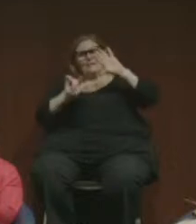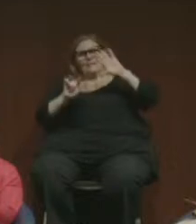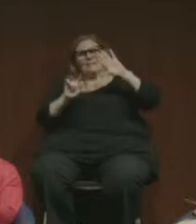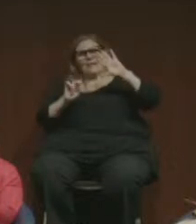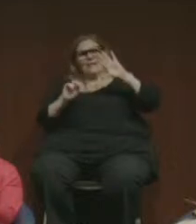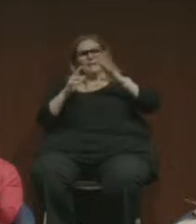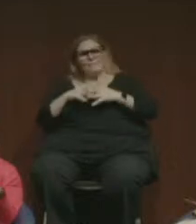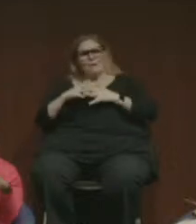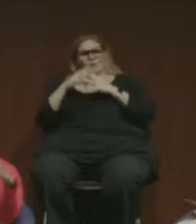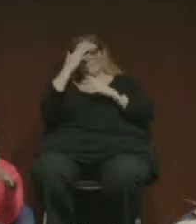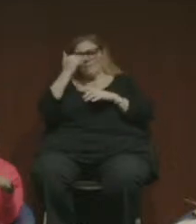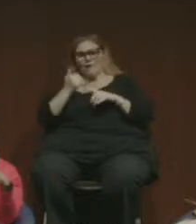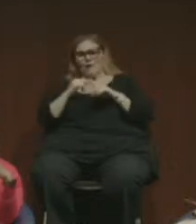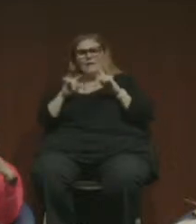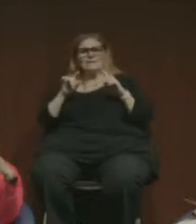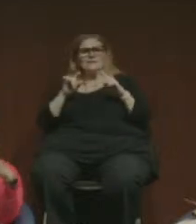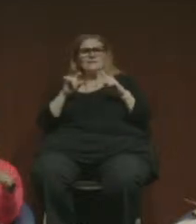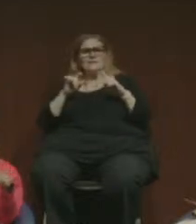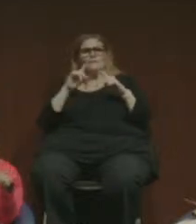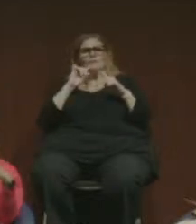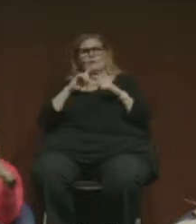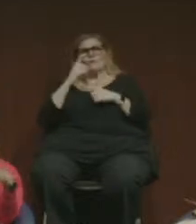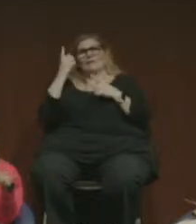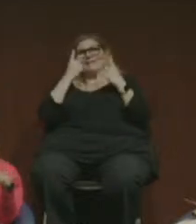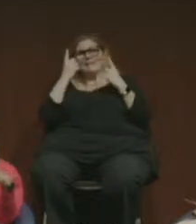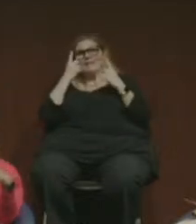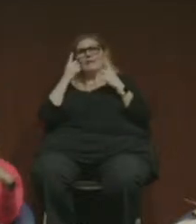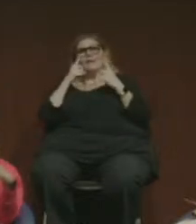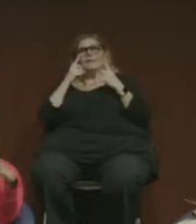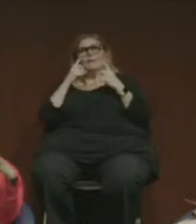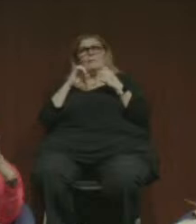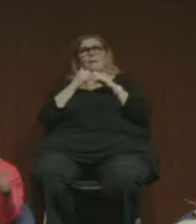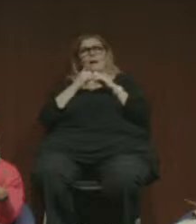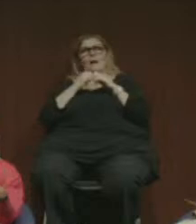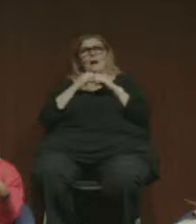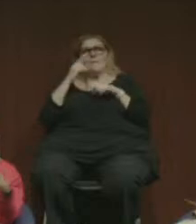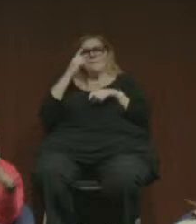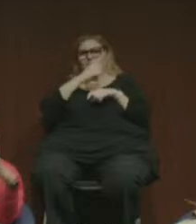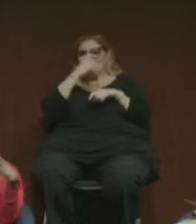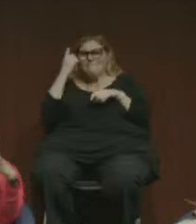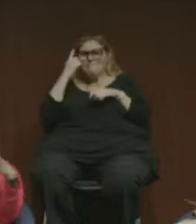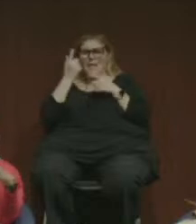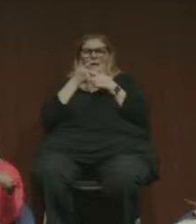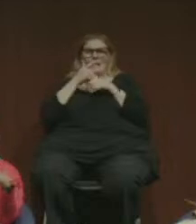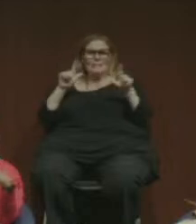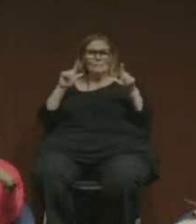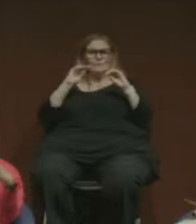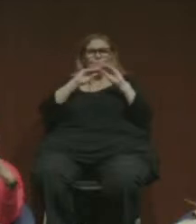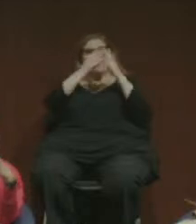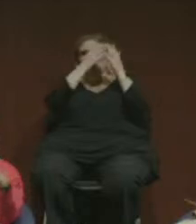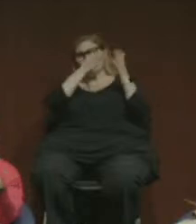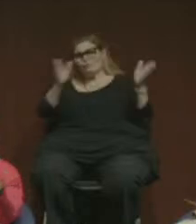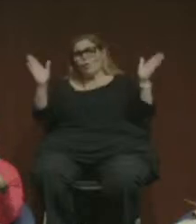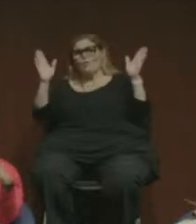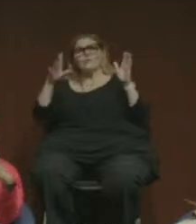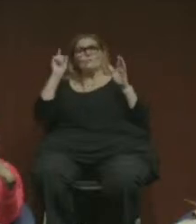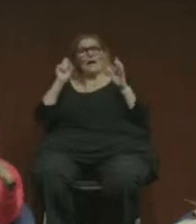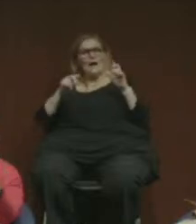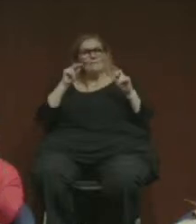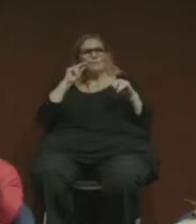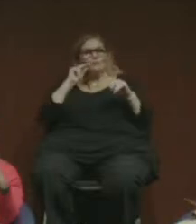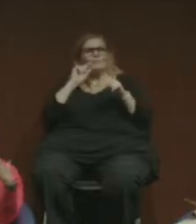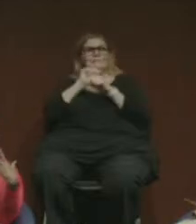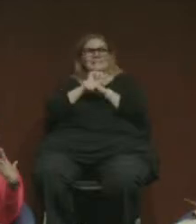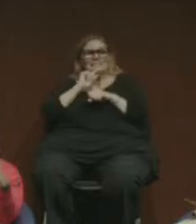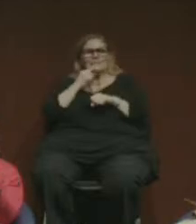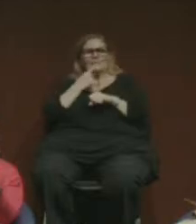because I always say, like, if we really want to think about kind of Black liberation more broadly, I mean, we have to look